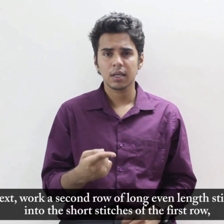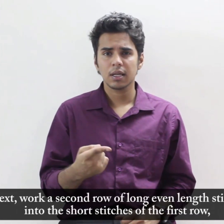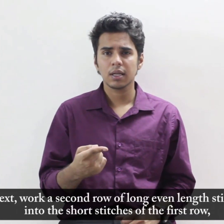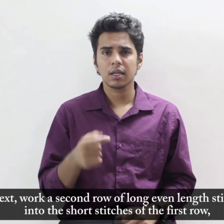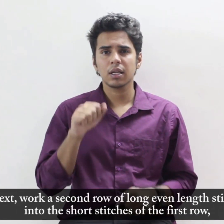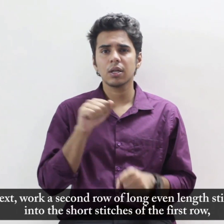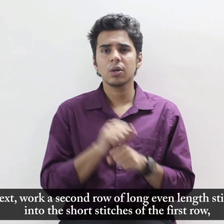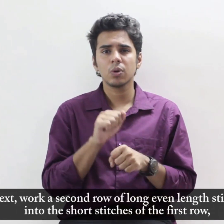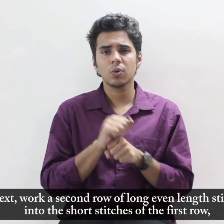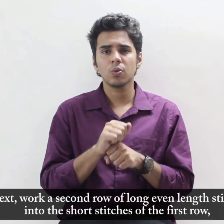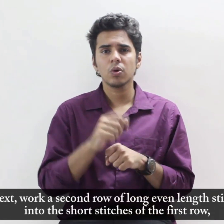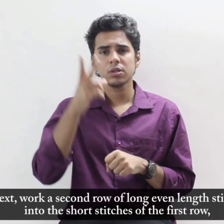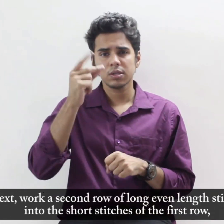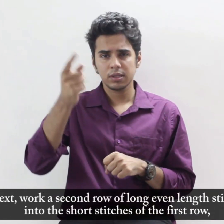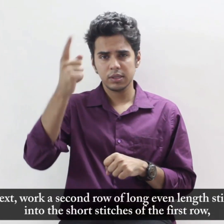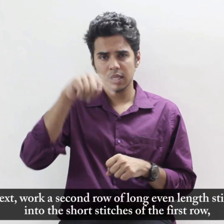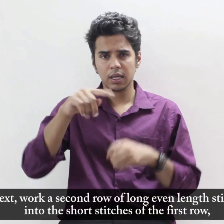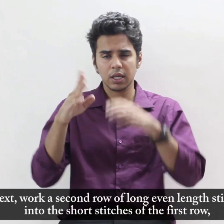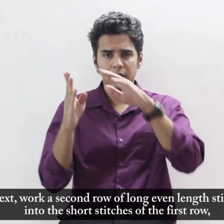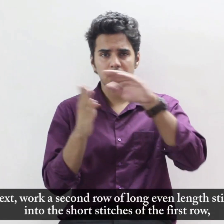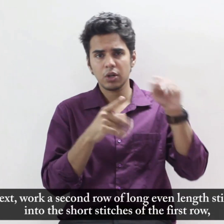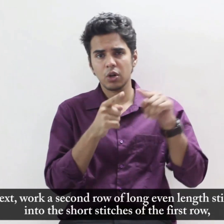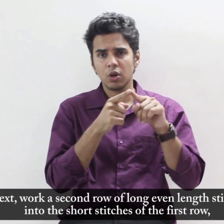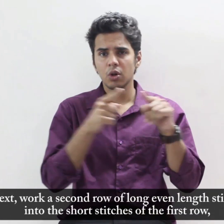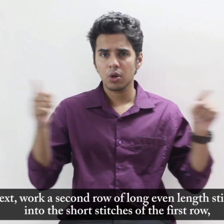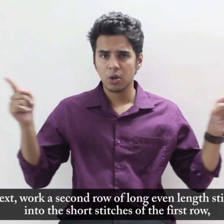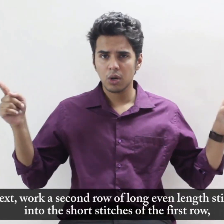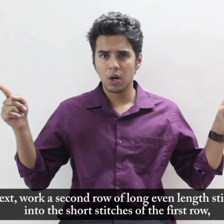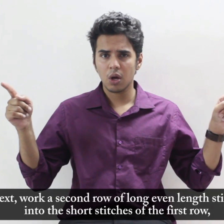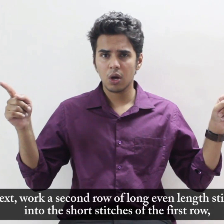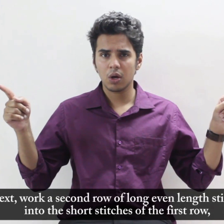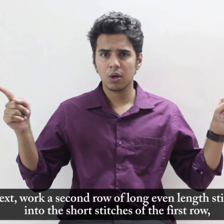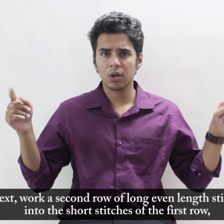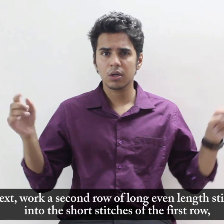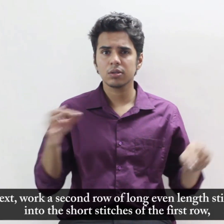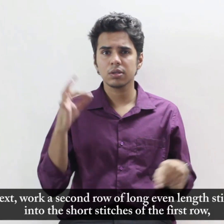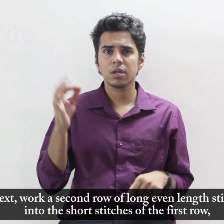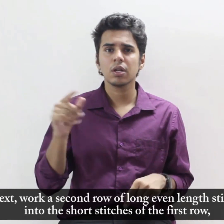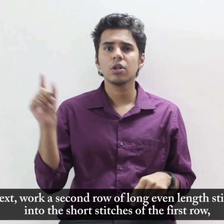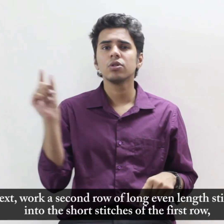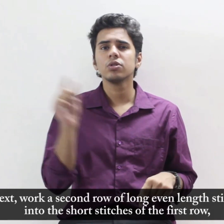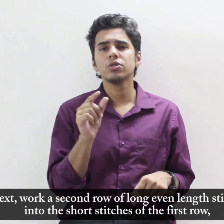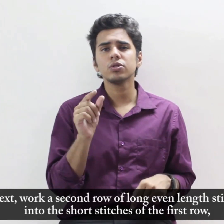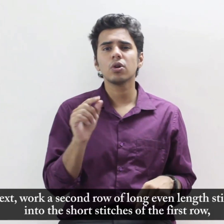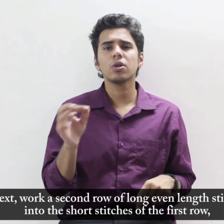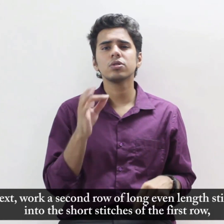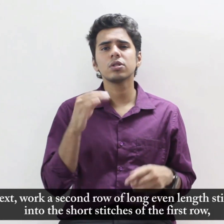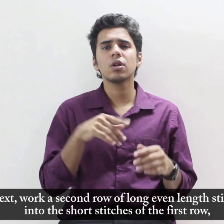Next, work a second row of long even length stitches into a short stitches of first row,